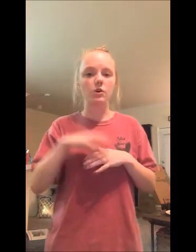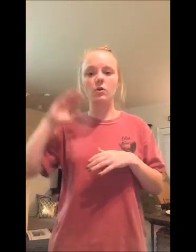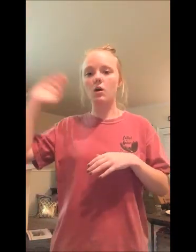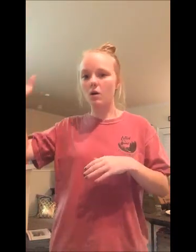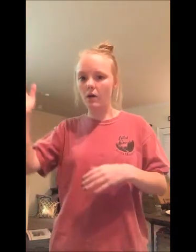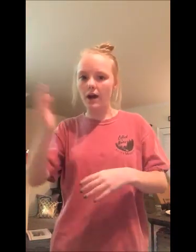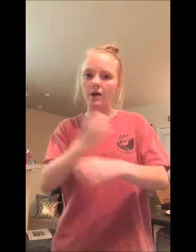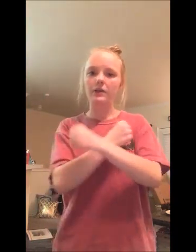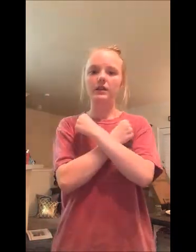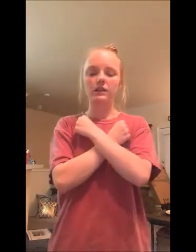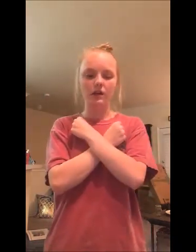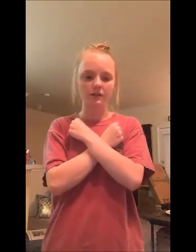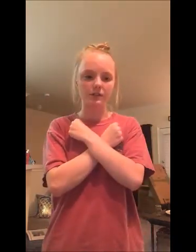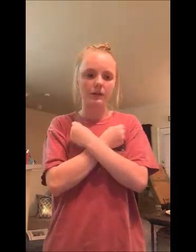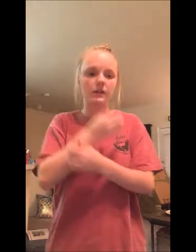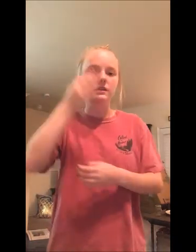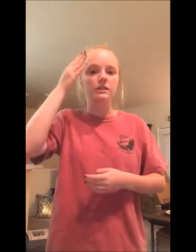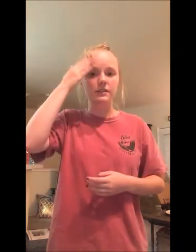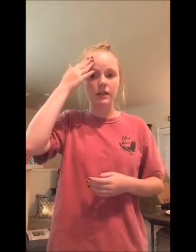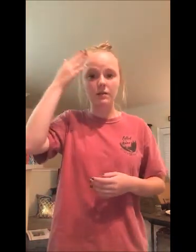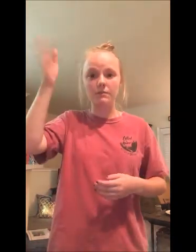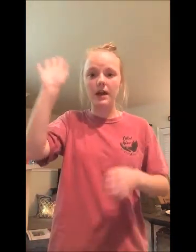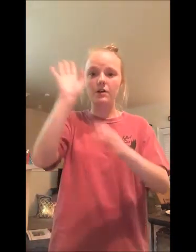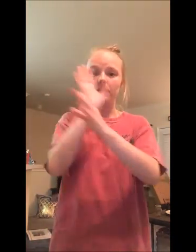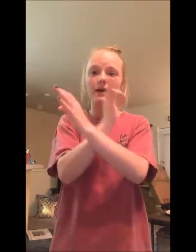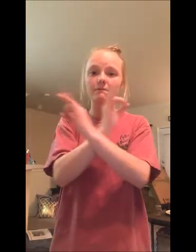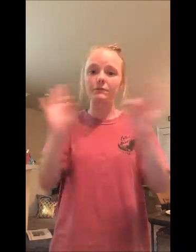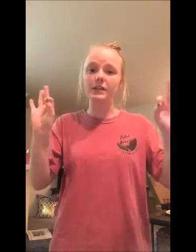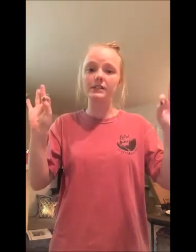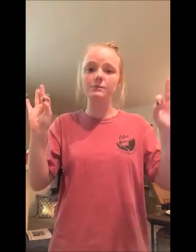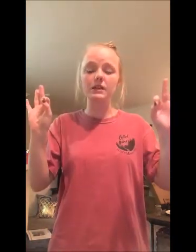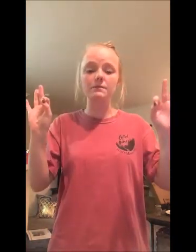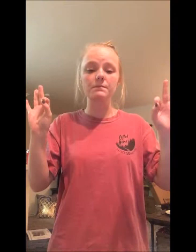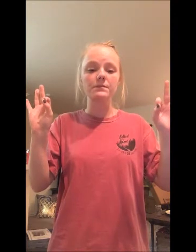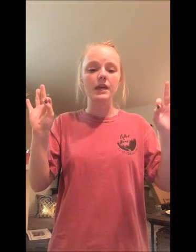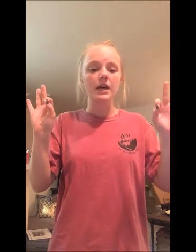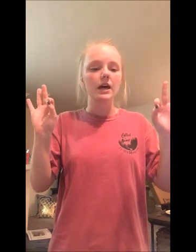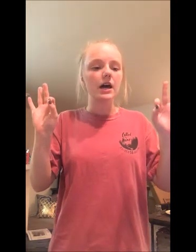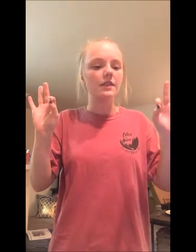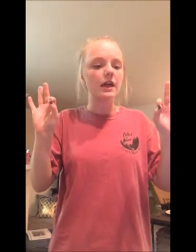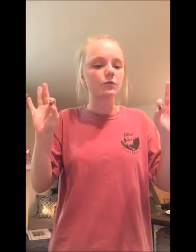So, oh, how he loves me, somehow that frees me. And then when he